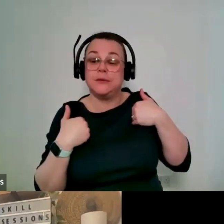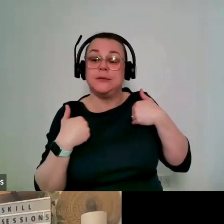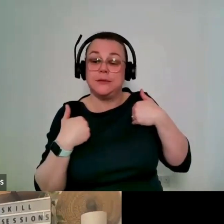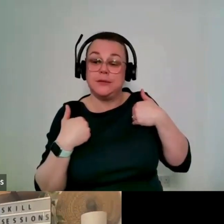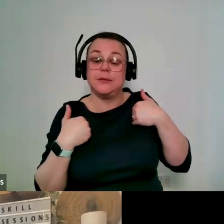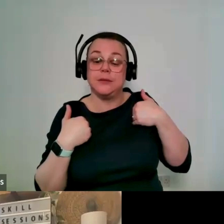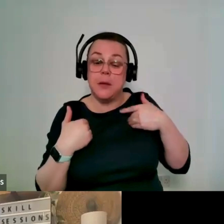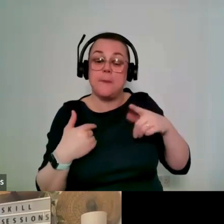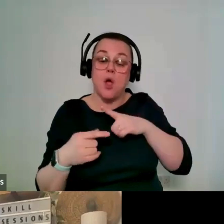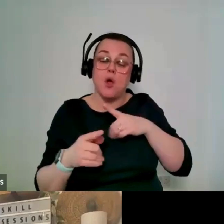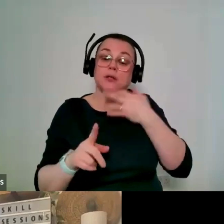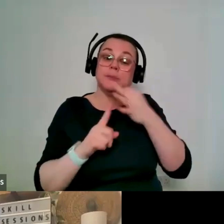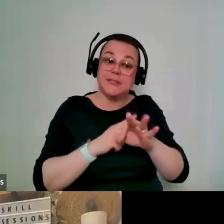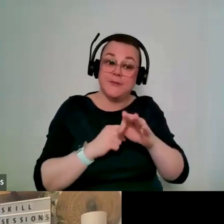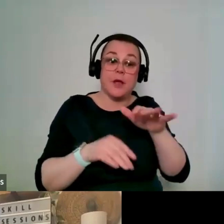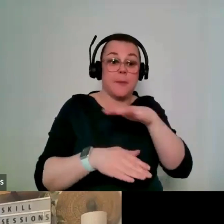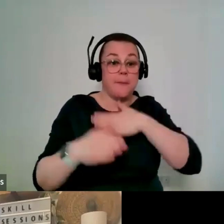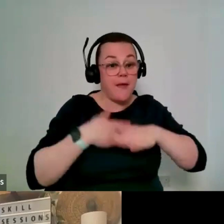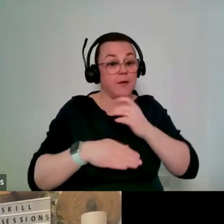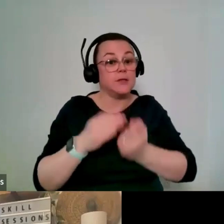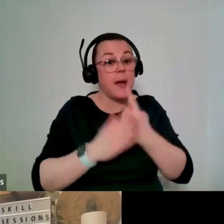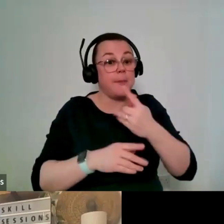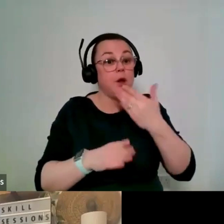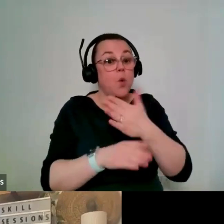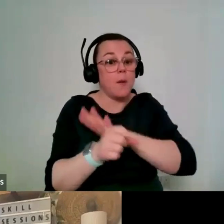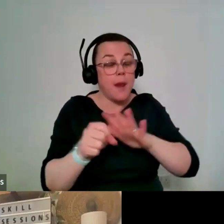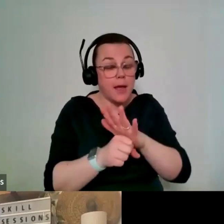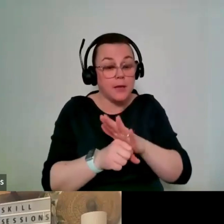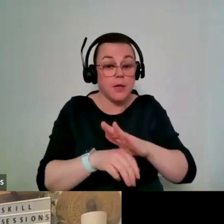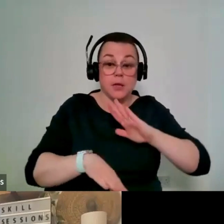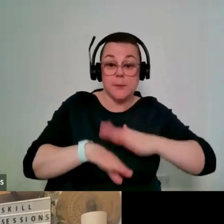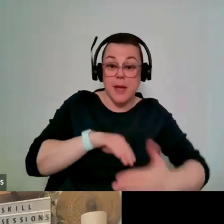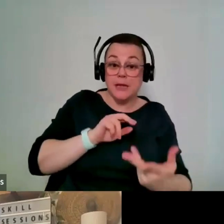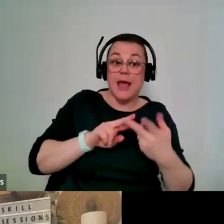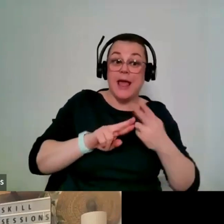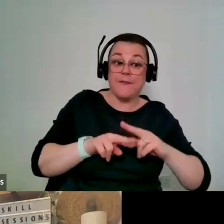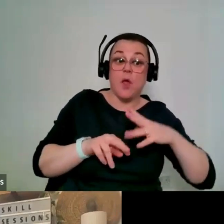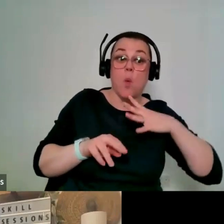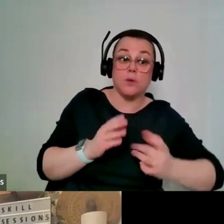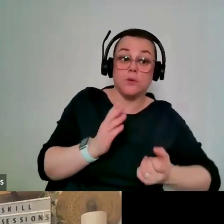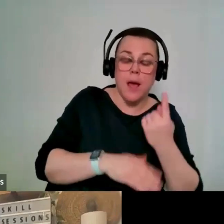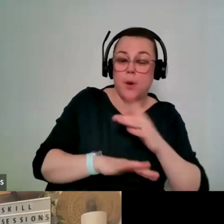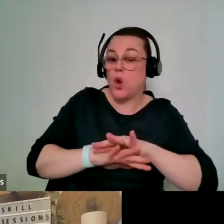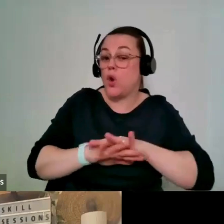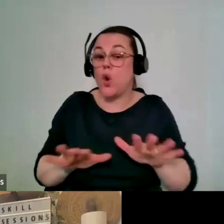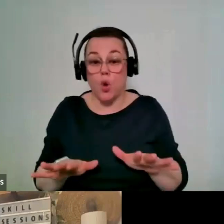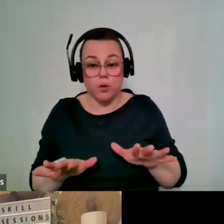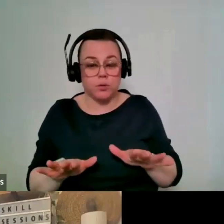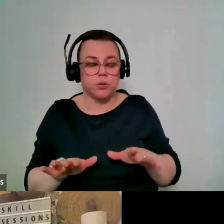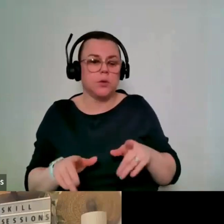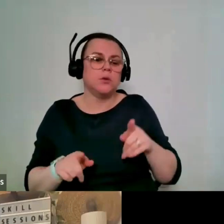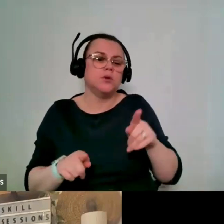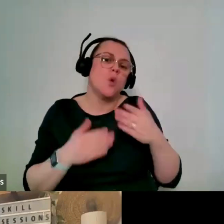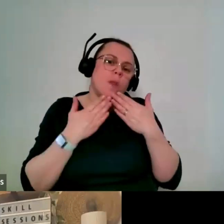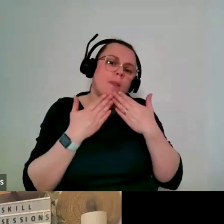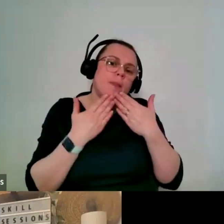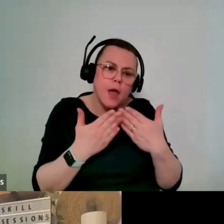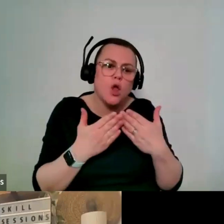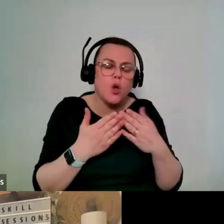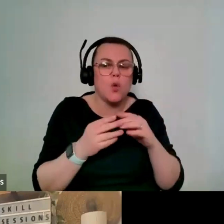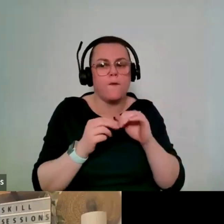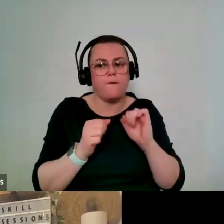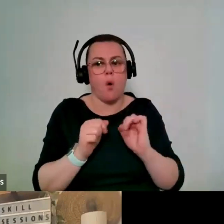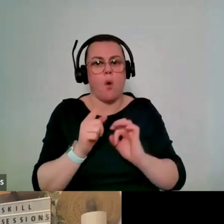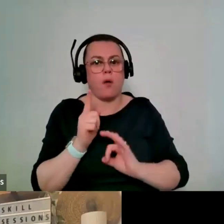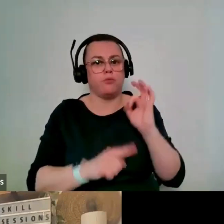behaviours in the workplace, whether intentional or unintentional. So thank you for certainly raising